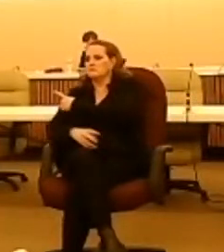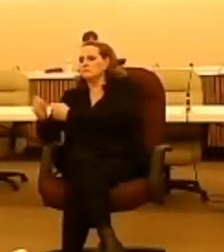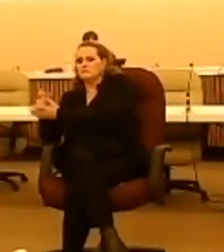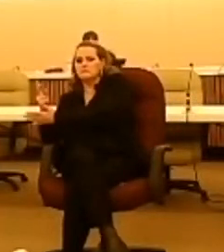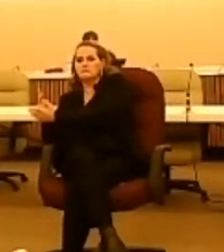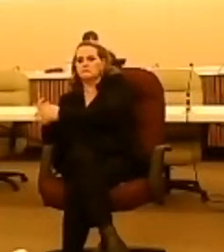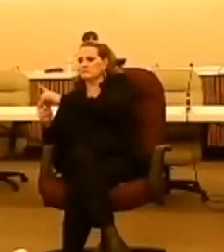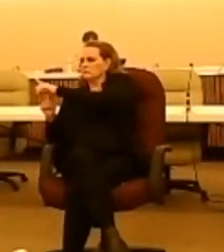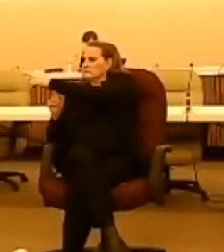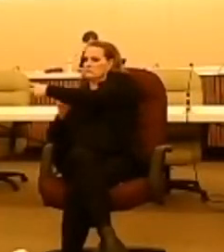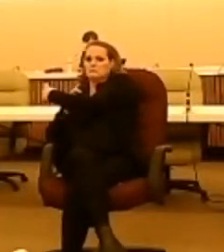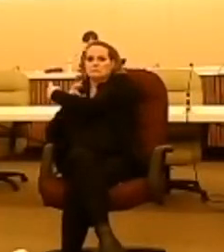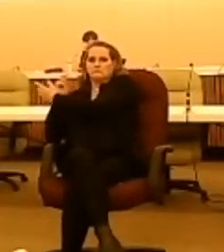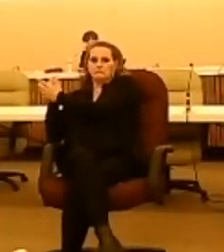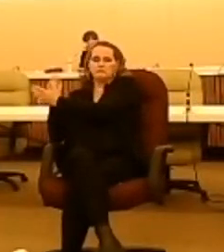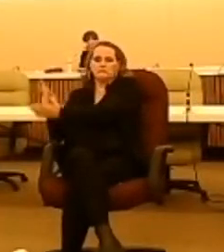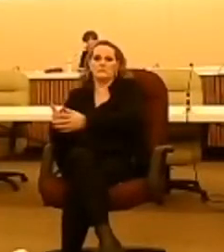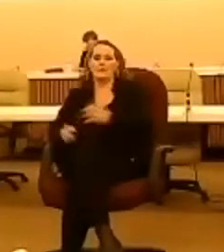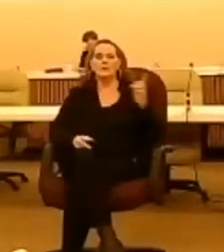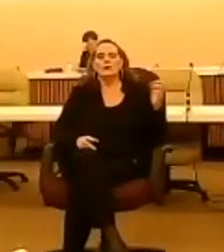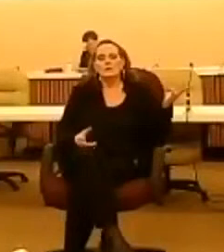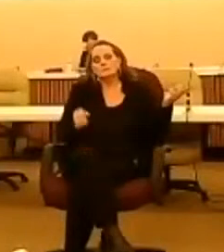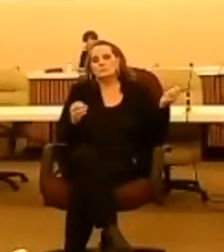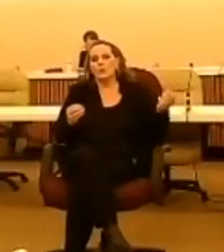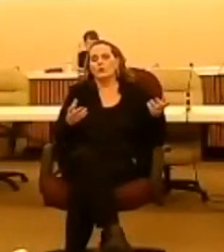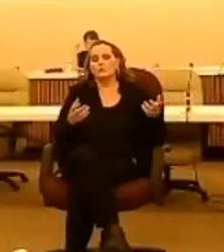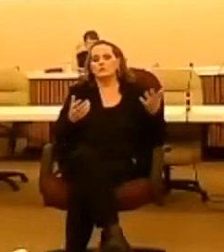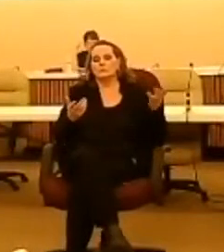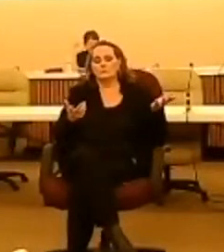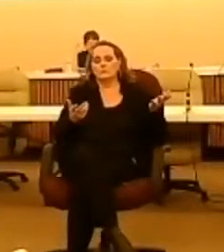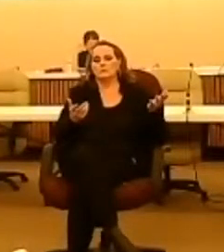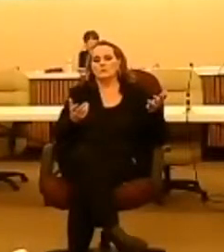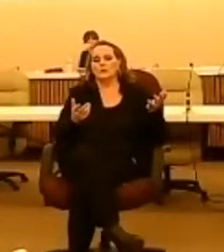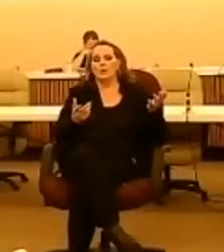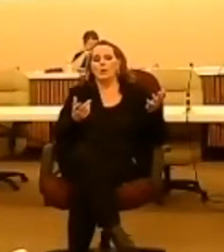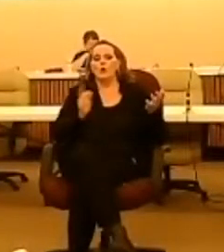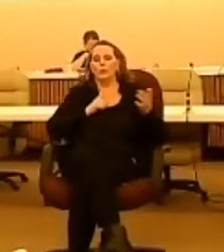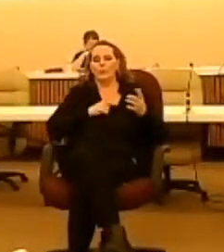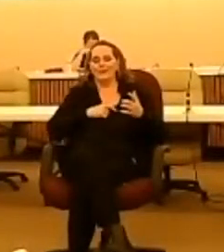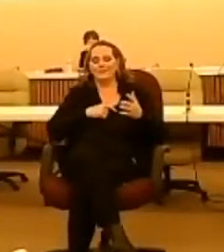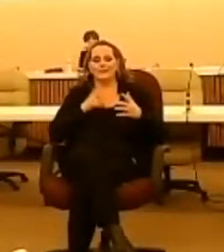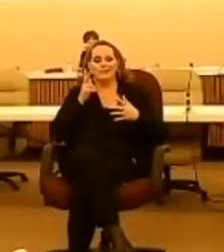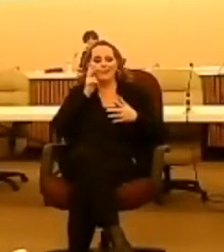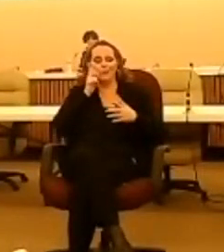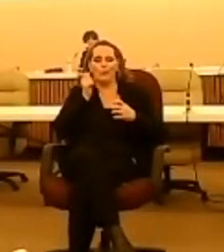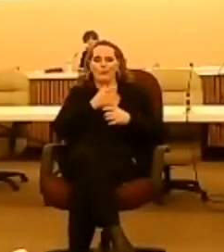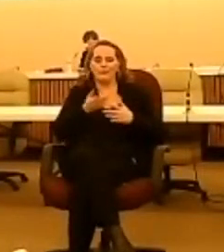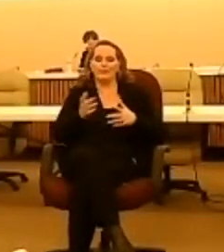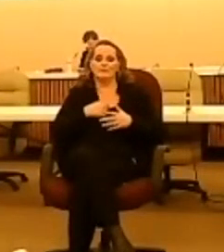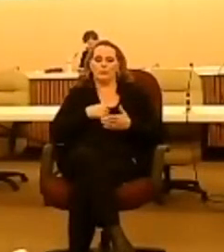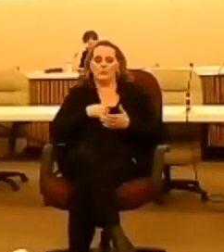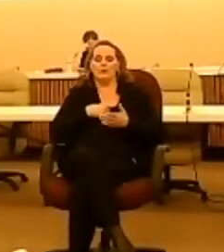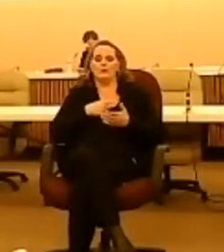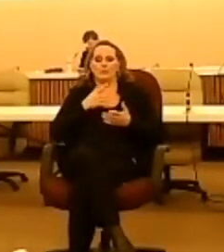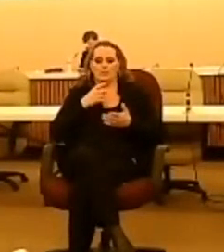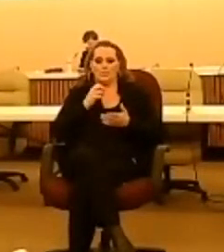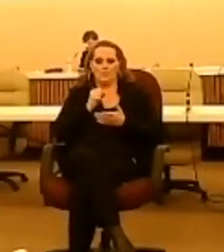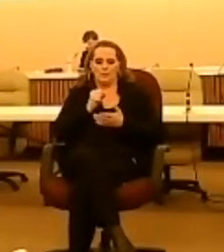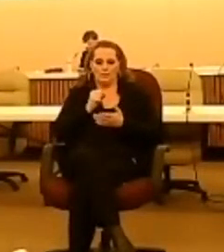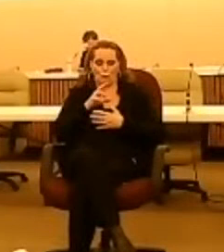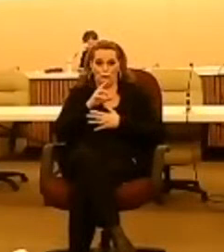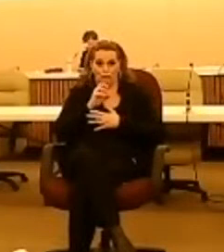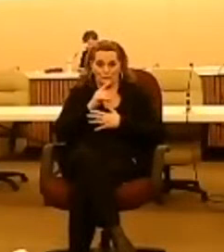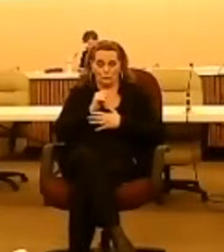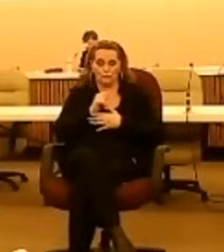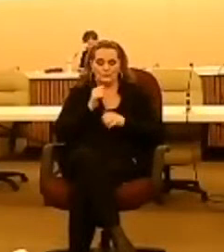approving. So basically, because we had wanted to hear all this stuff, we had written the approval, the resolution each